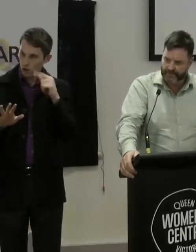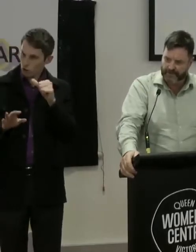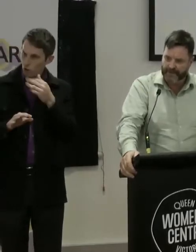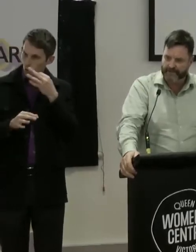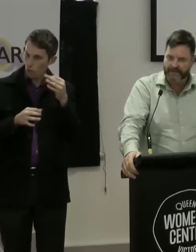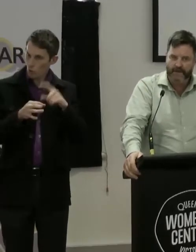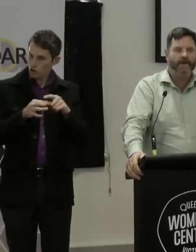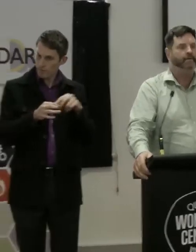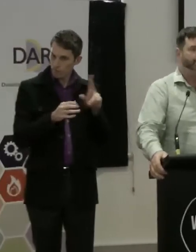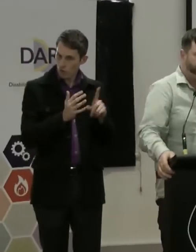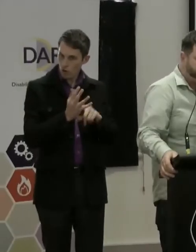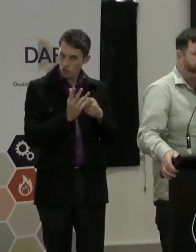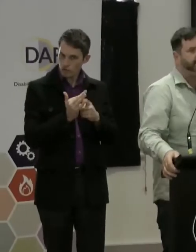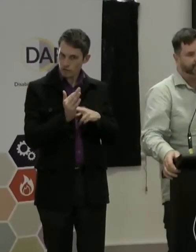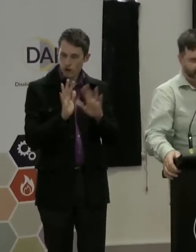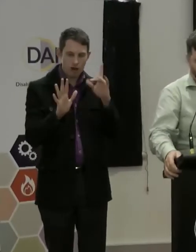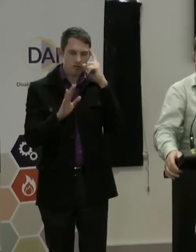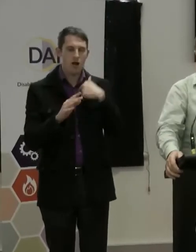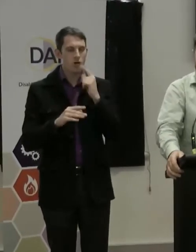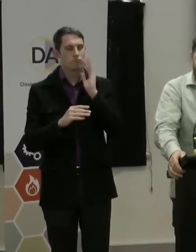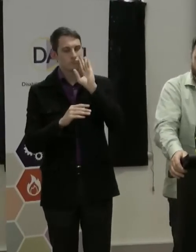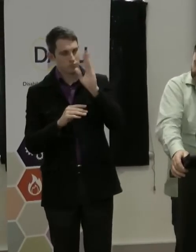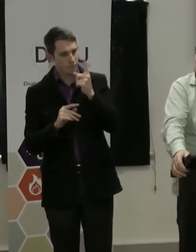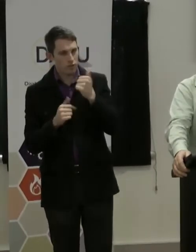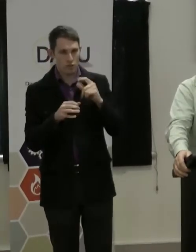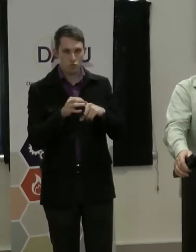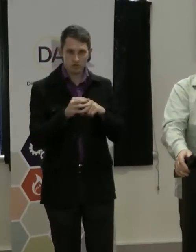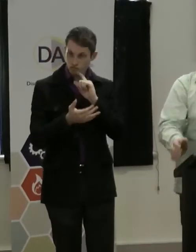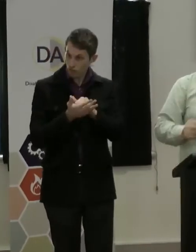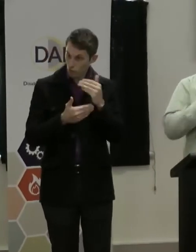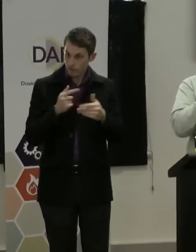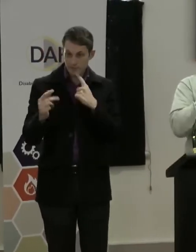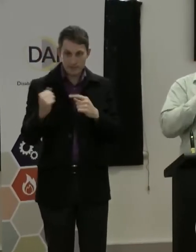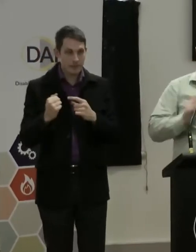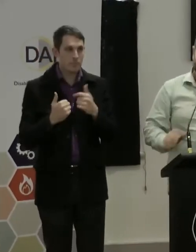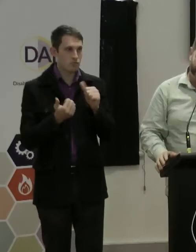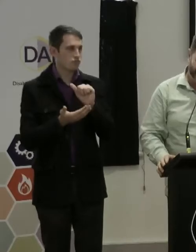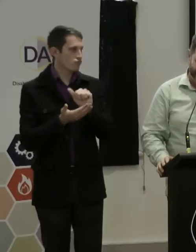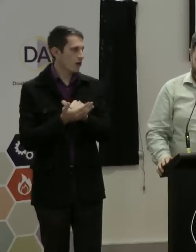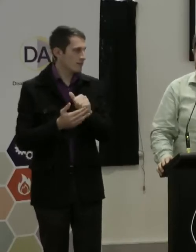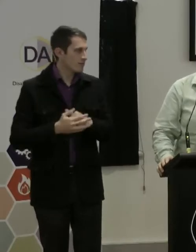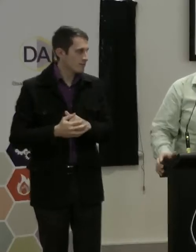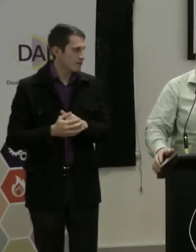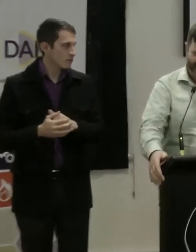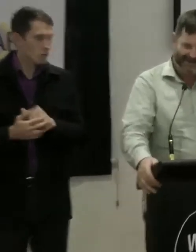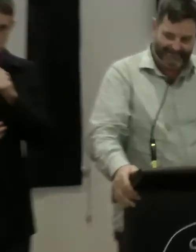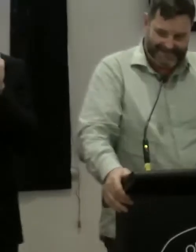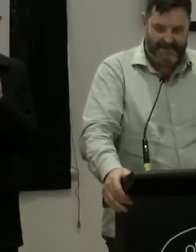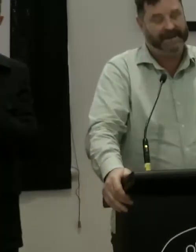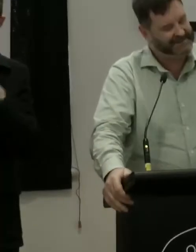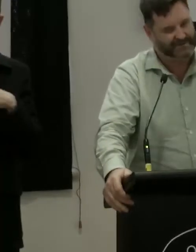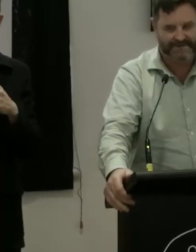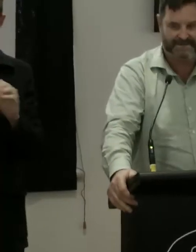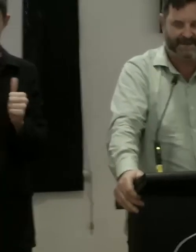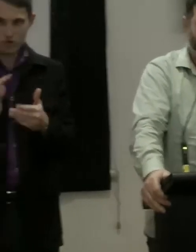for Lauren and then... No, we'll do this and then we'll do questions. Yep. Is that the right thing? Okay, that's the right thing. You're looking very like you'd like to go home now, Melissa. I'll